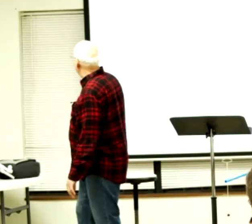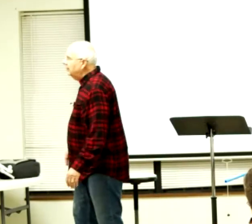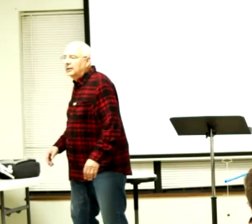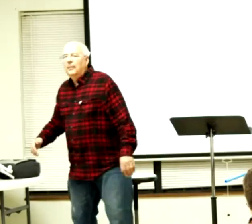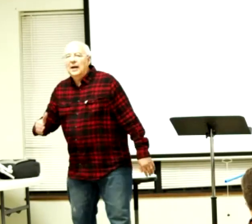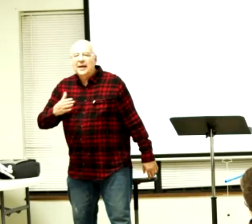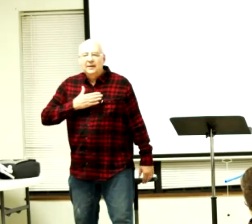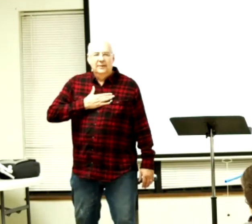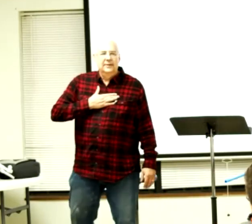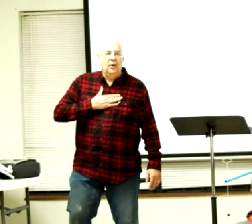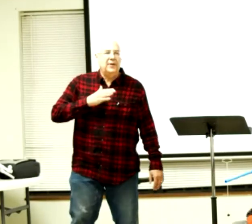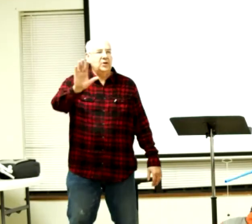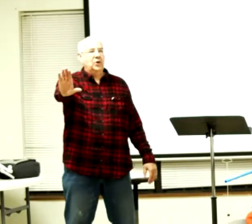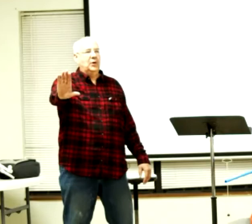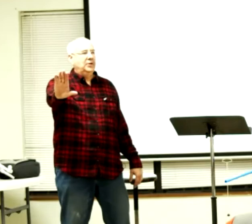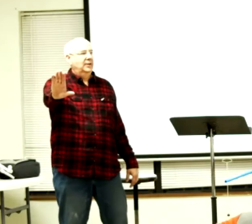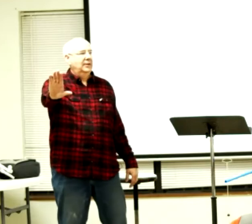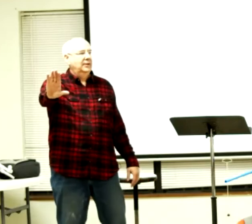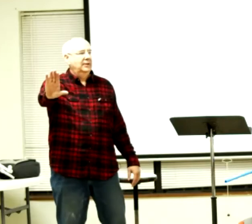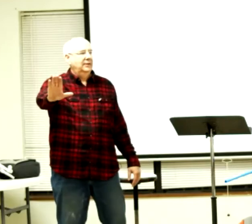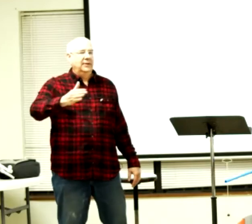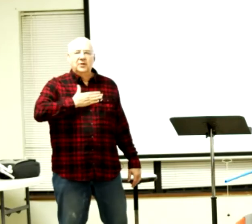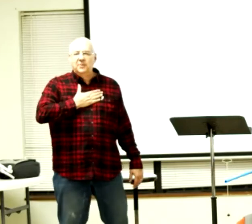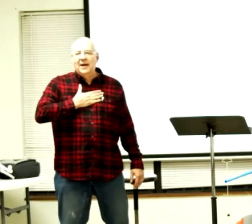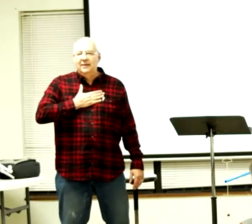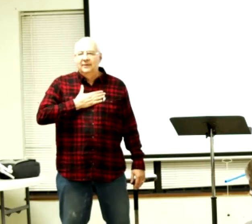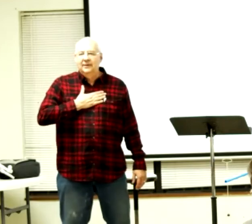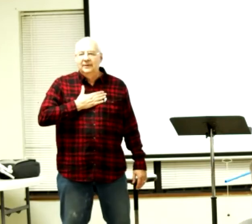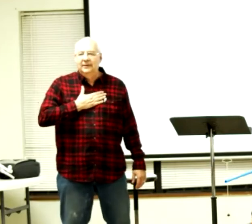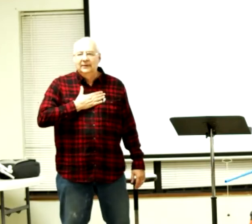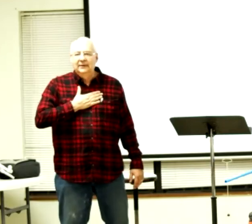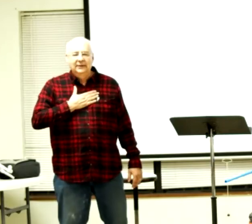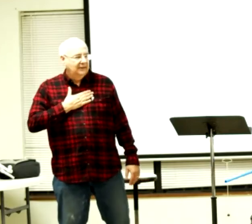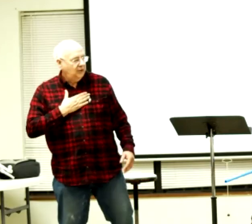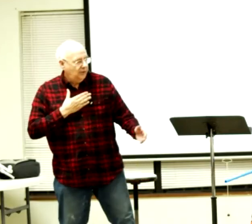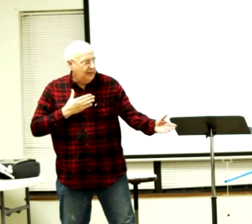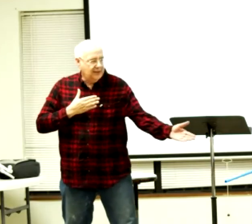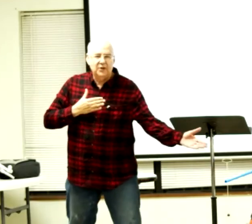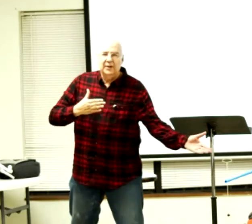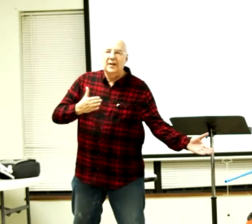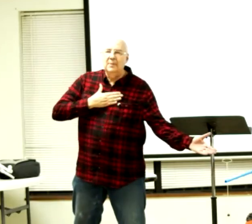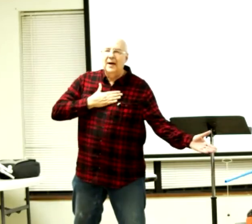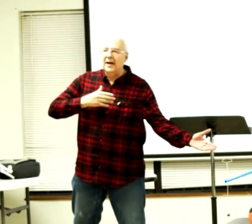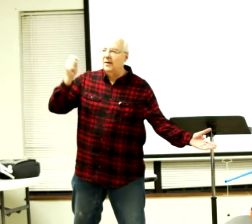Yeah, my. So if this is yours, then this is mine. So this is my